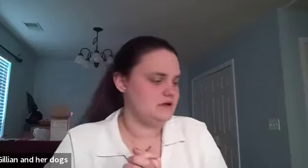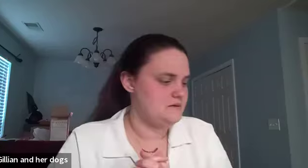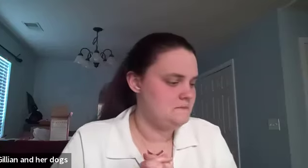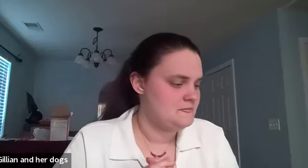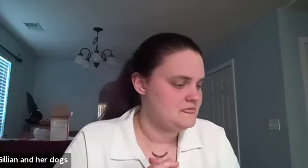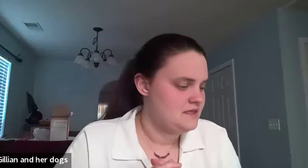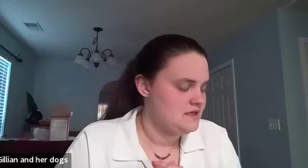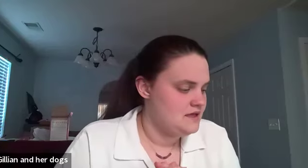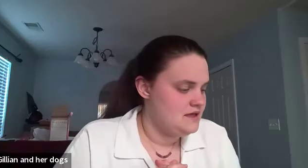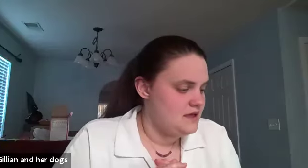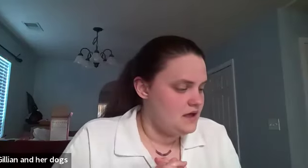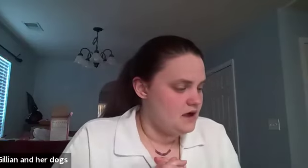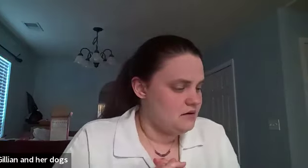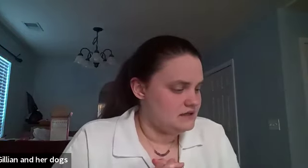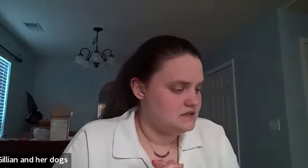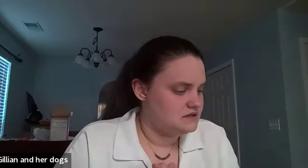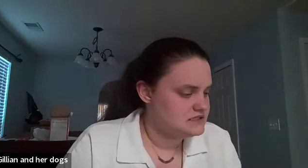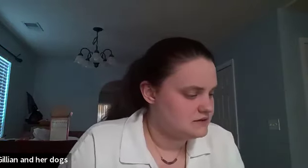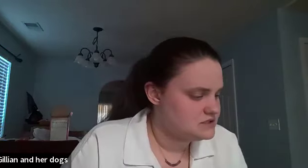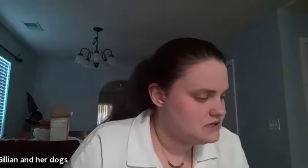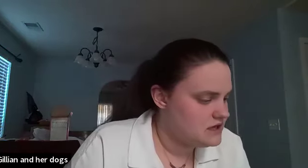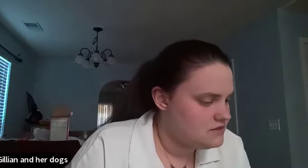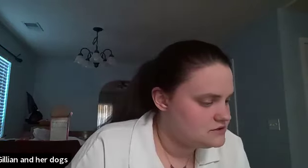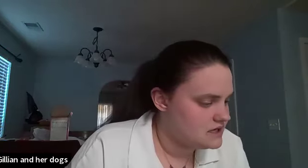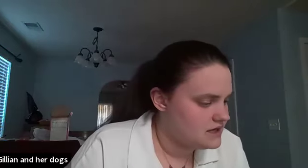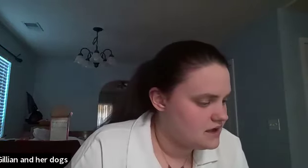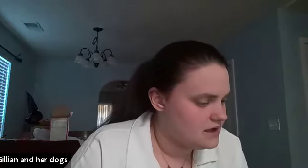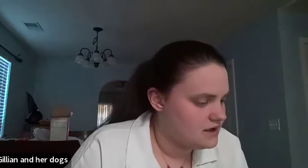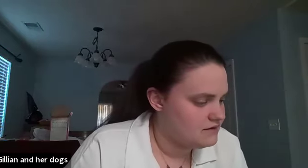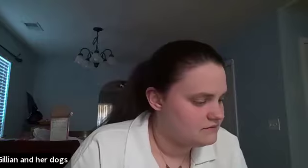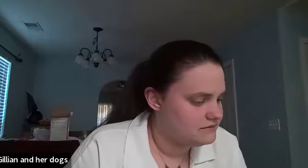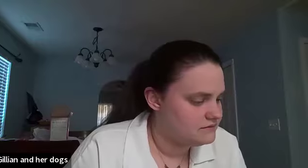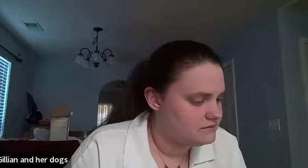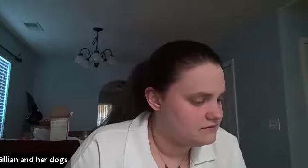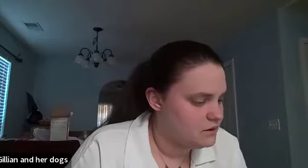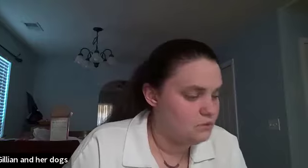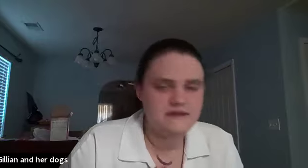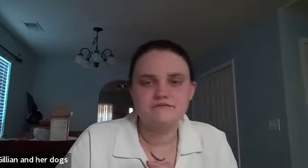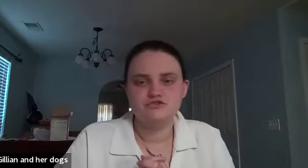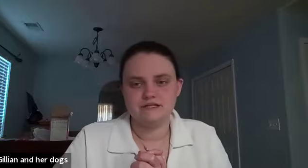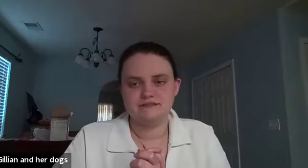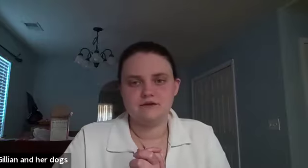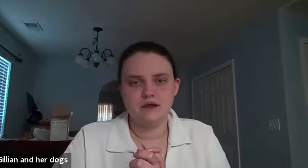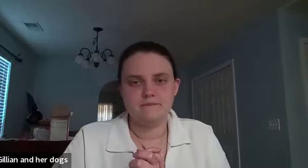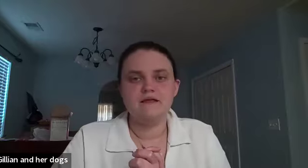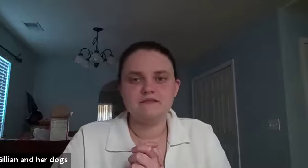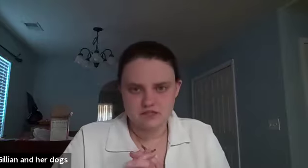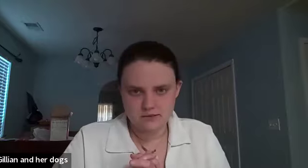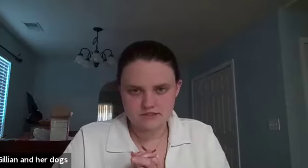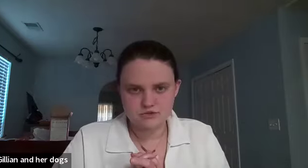Okay. All right. Let's see. Is there any others I have? Oh, we have drinks. Okay. Let's talk about some